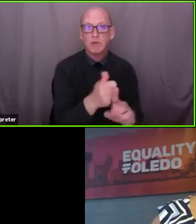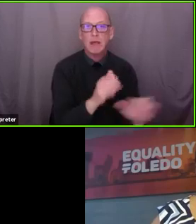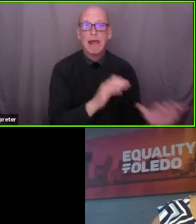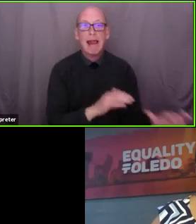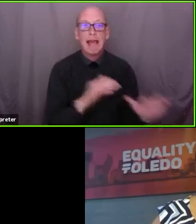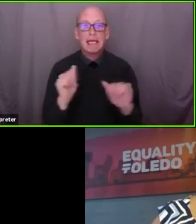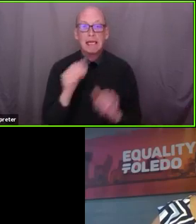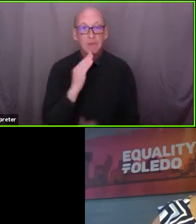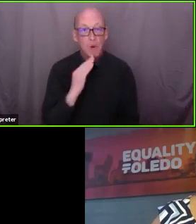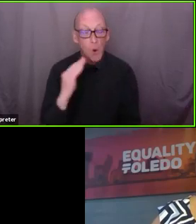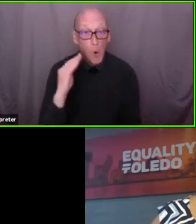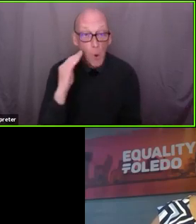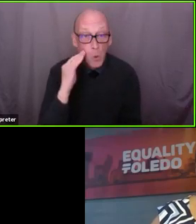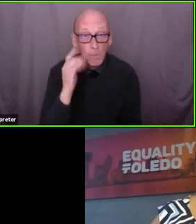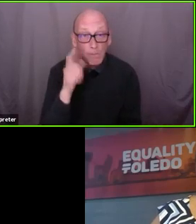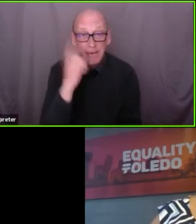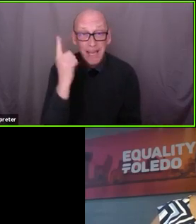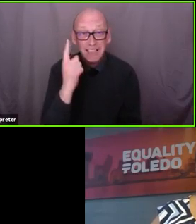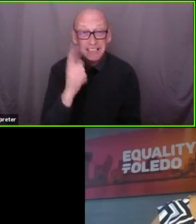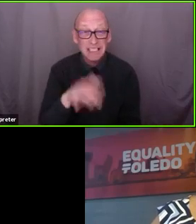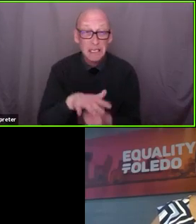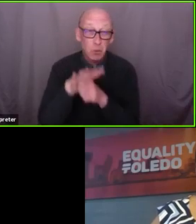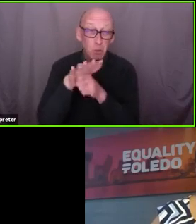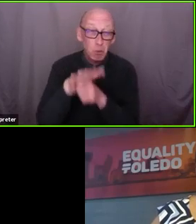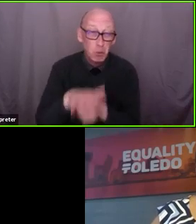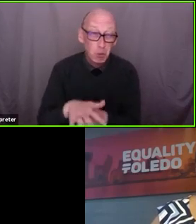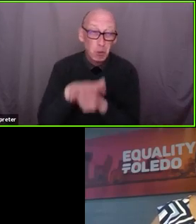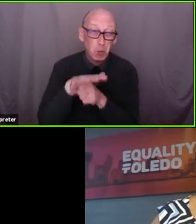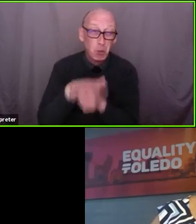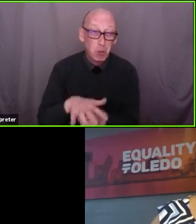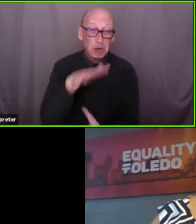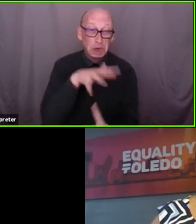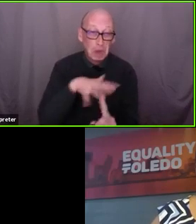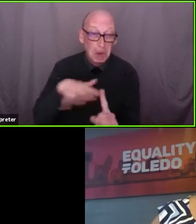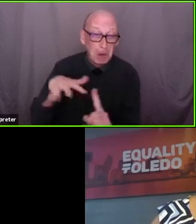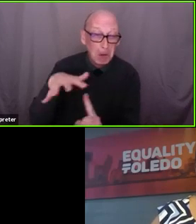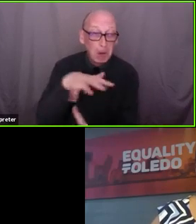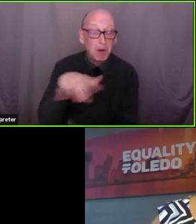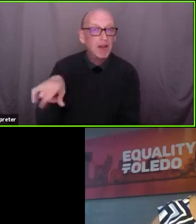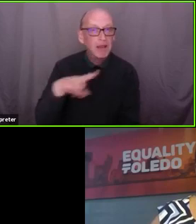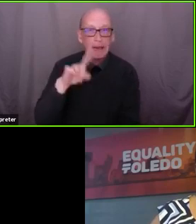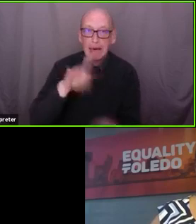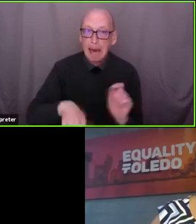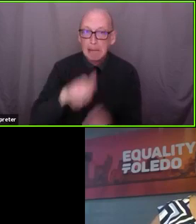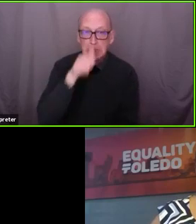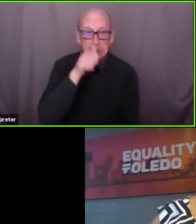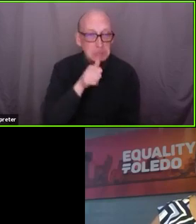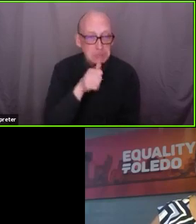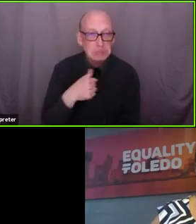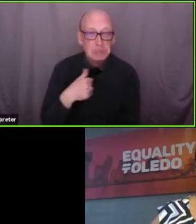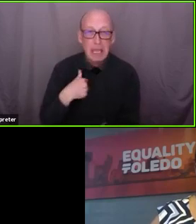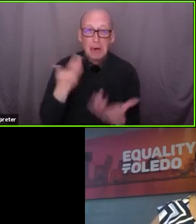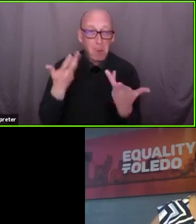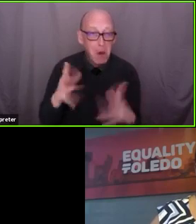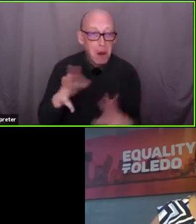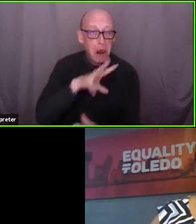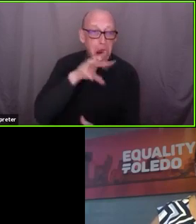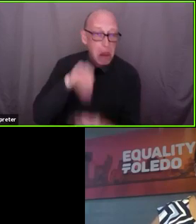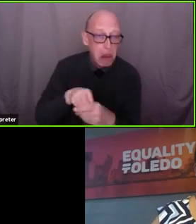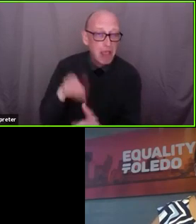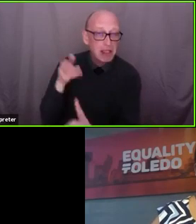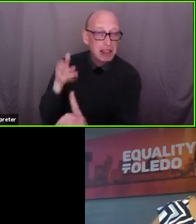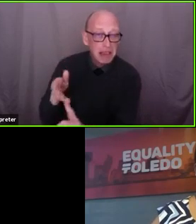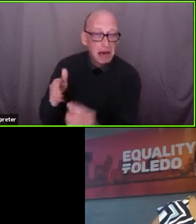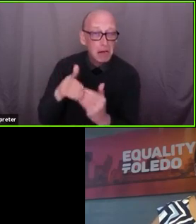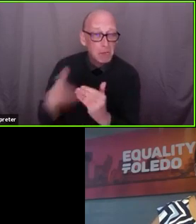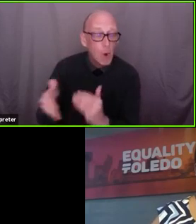home because it gets to be a pressure cooker situation that they just, don't want to be around anymore.